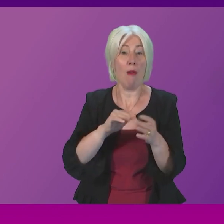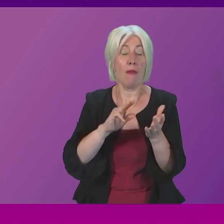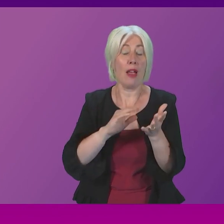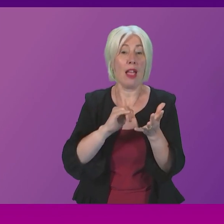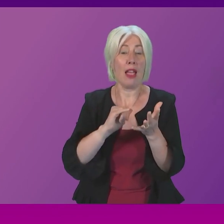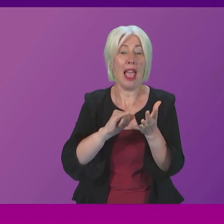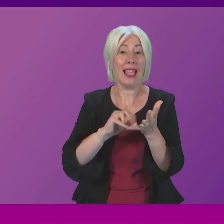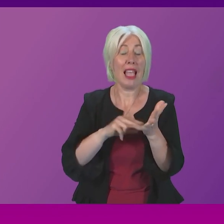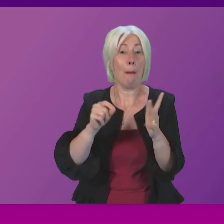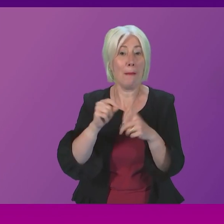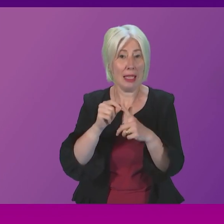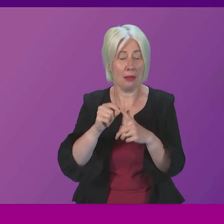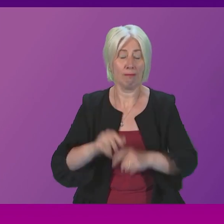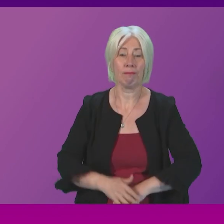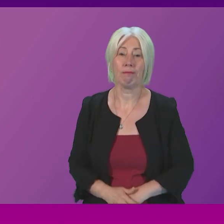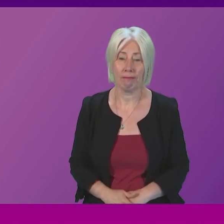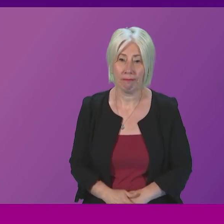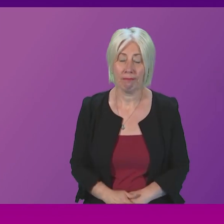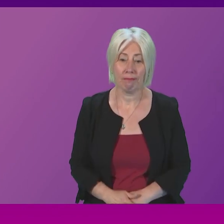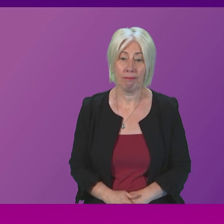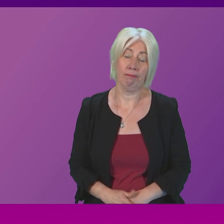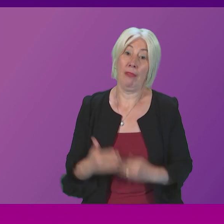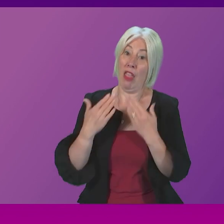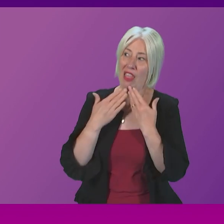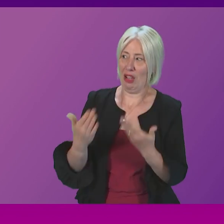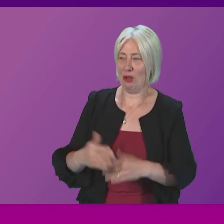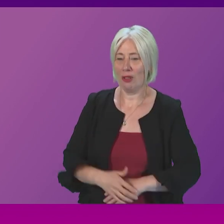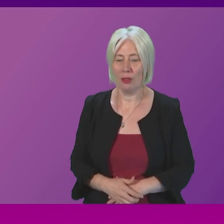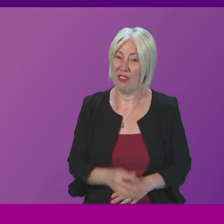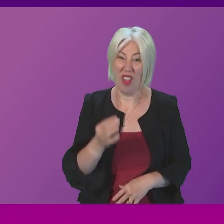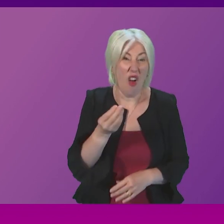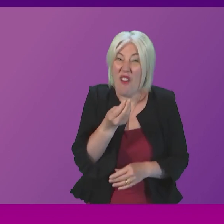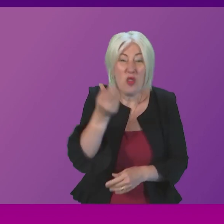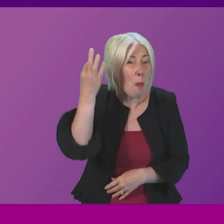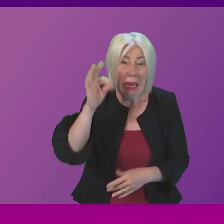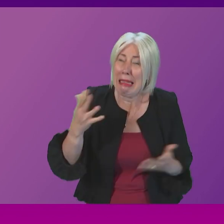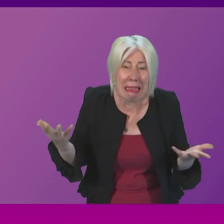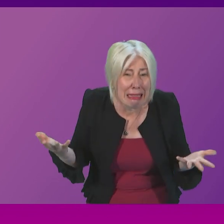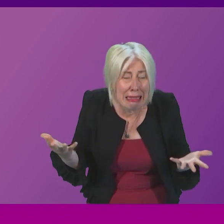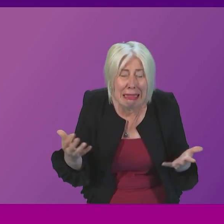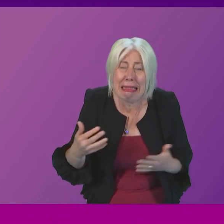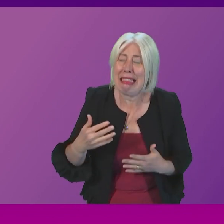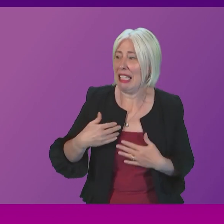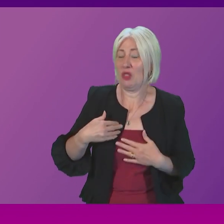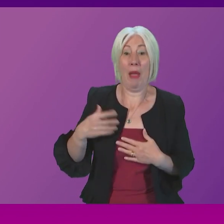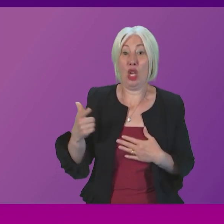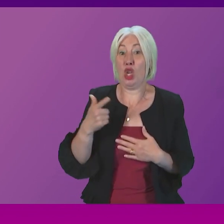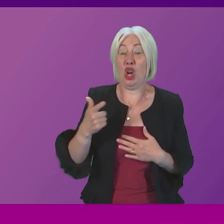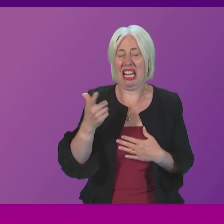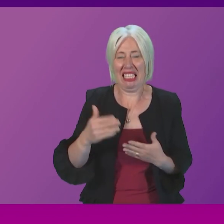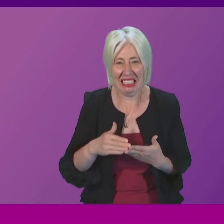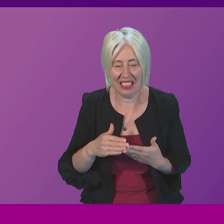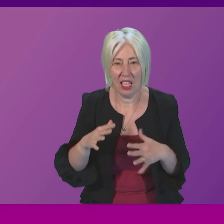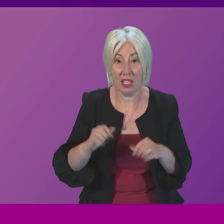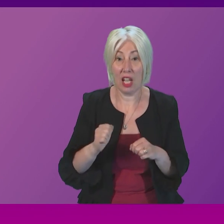Glasgow Kelvin. CoCab. Thank you, Alison. We've only got a few minutes, so the journey sort of started